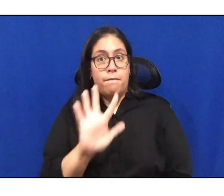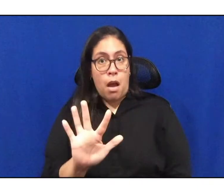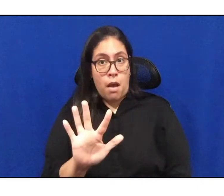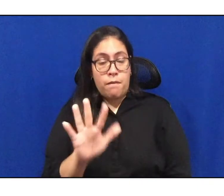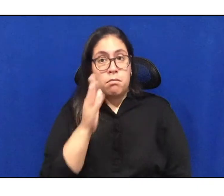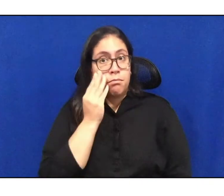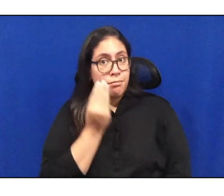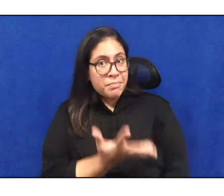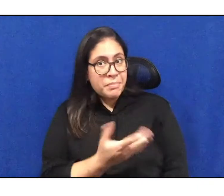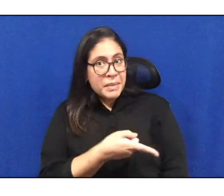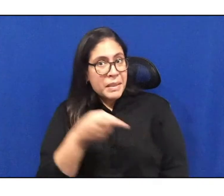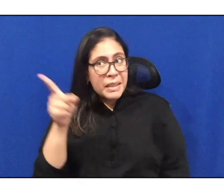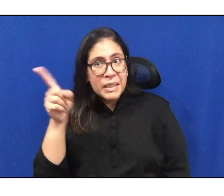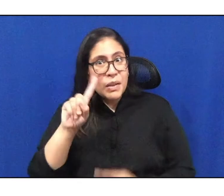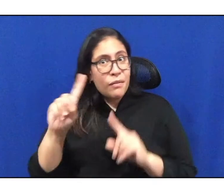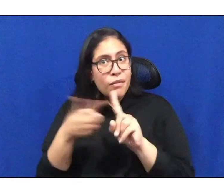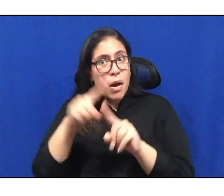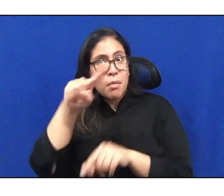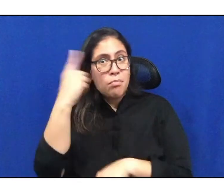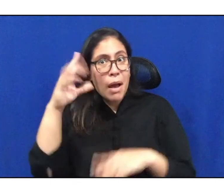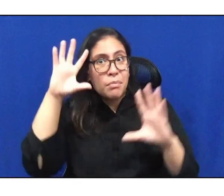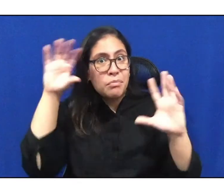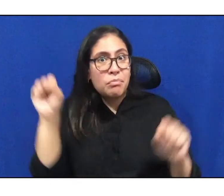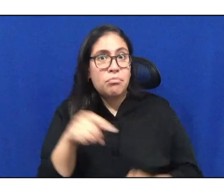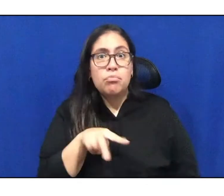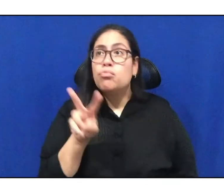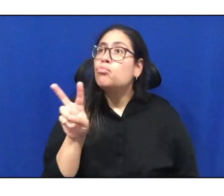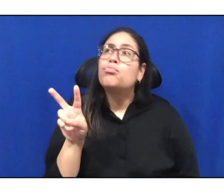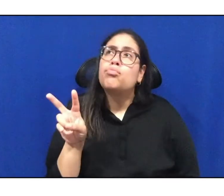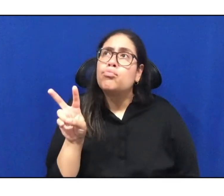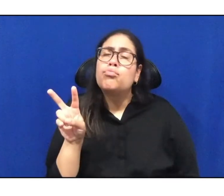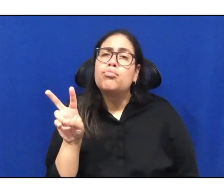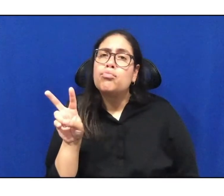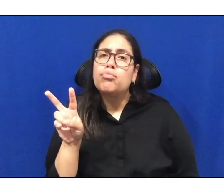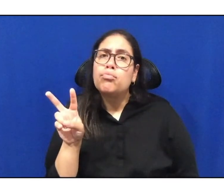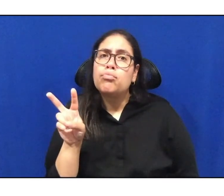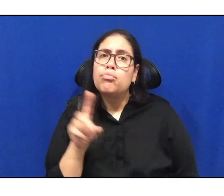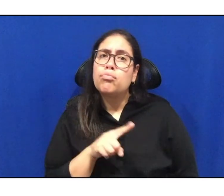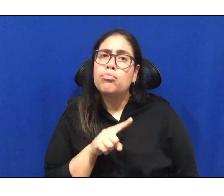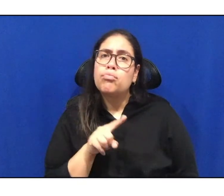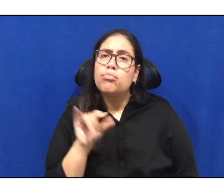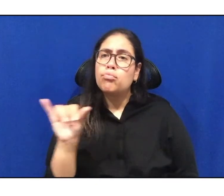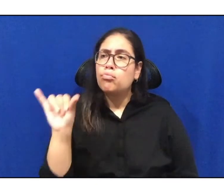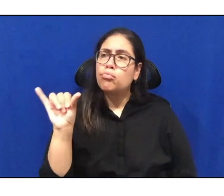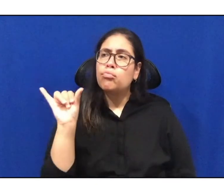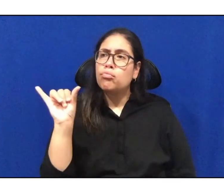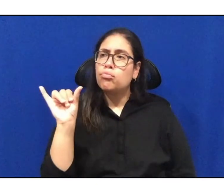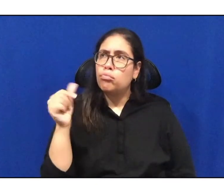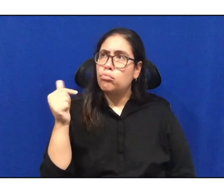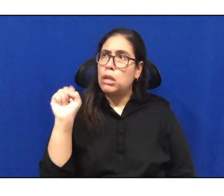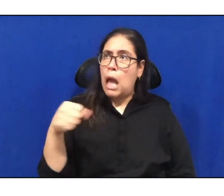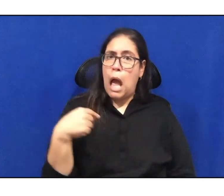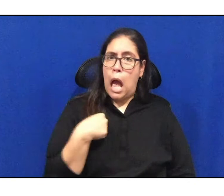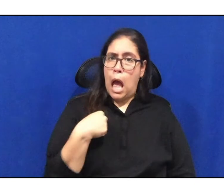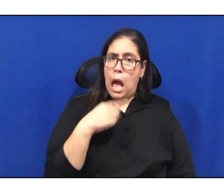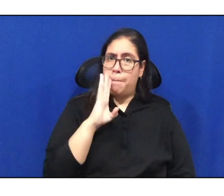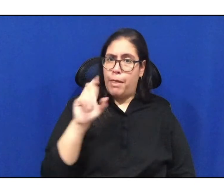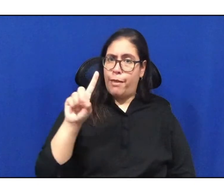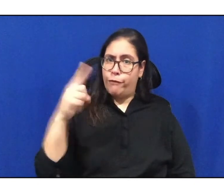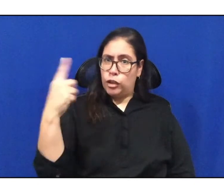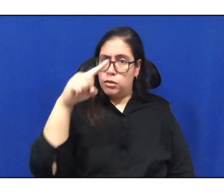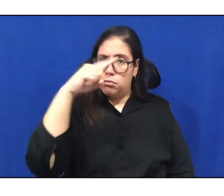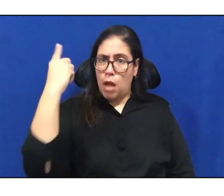the first Black president, and he was like, And I was like, what's wrong? He said, well, I would like to be the first Black president,